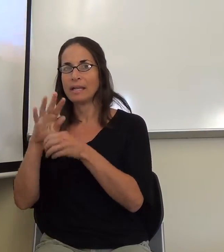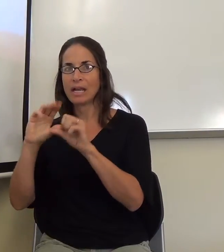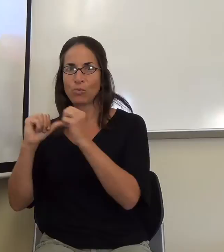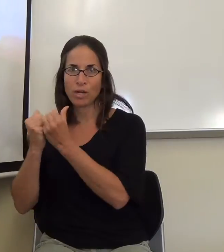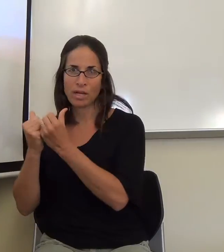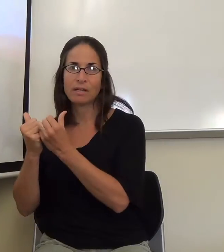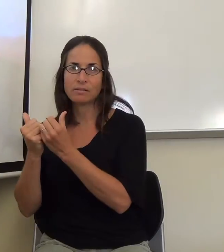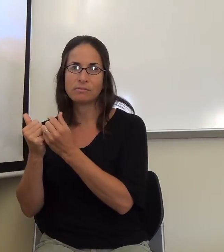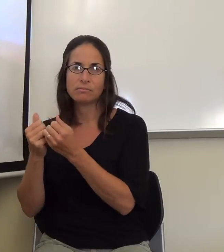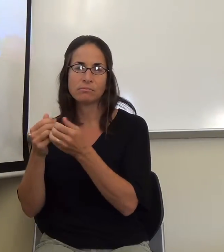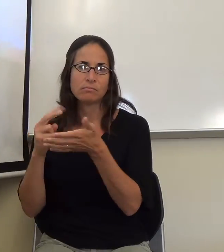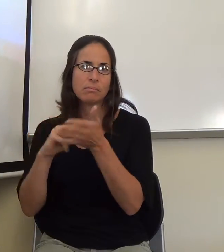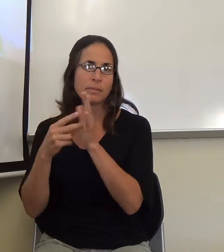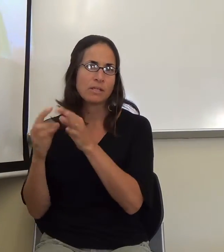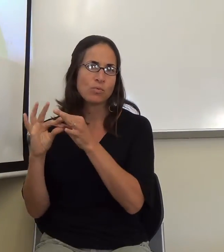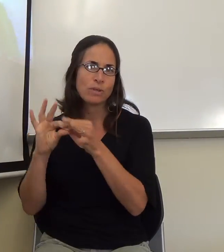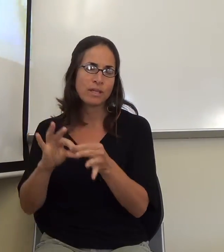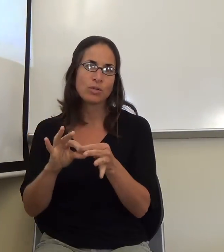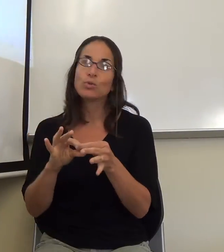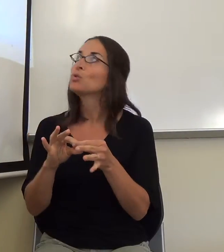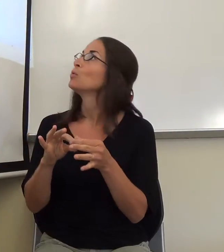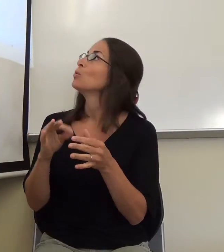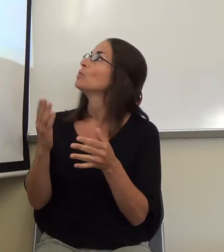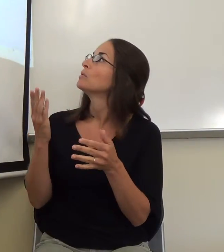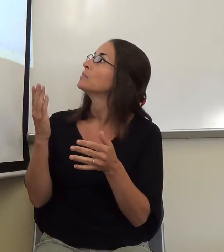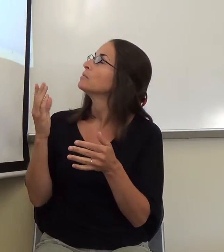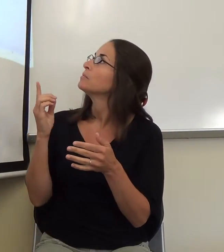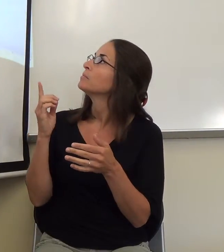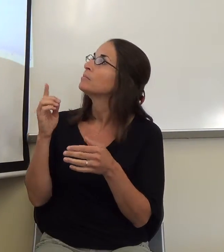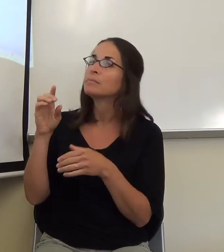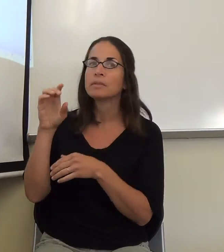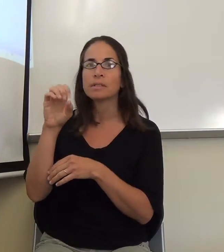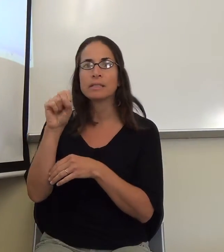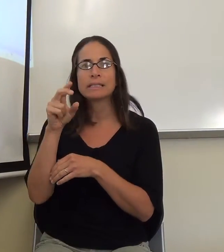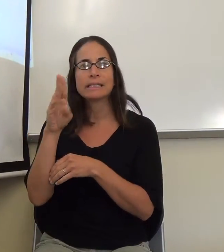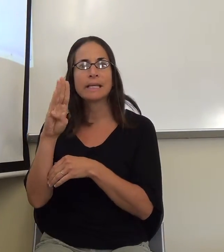as far as, what does sub